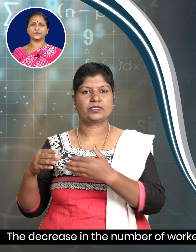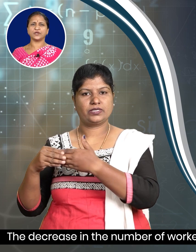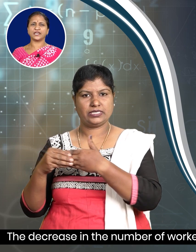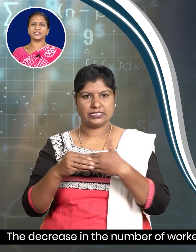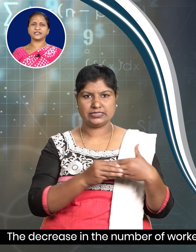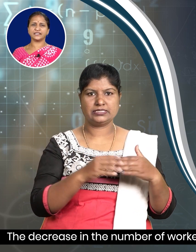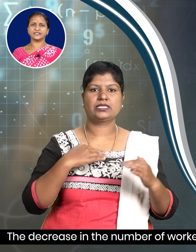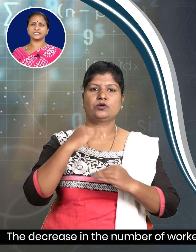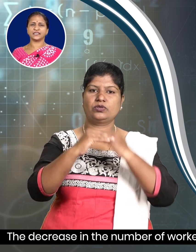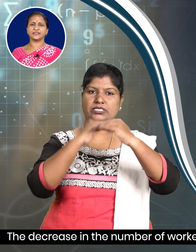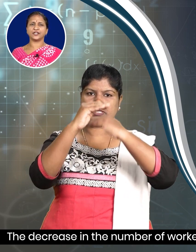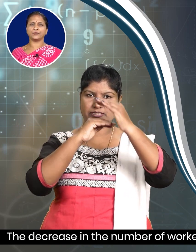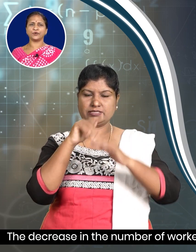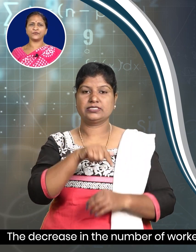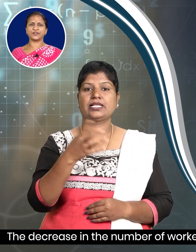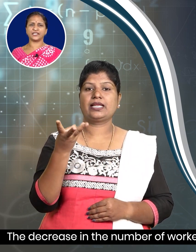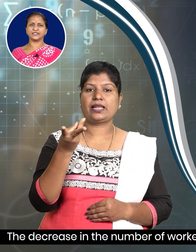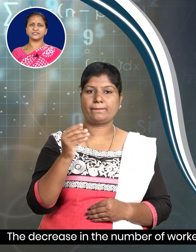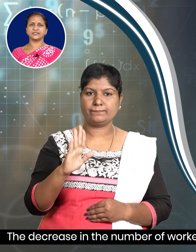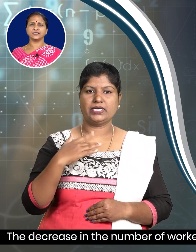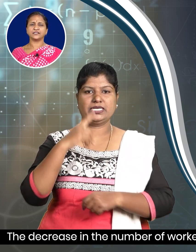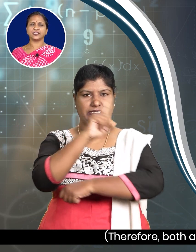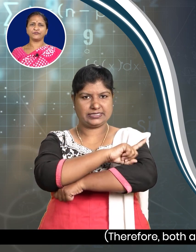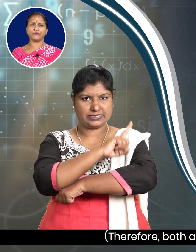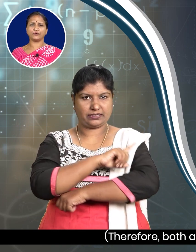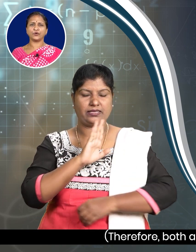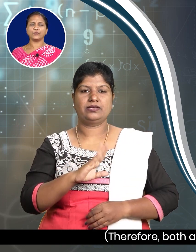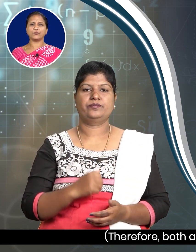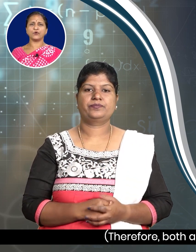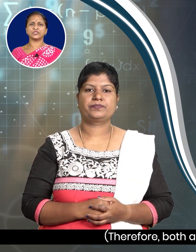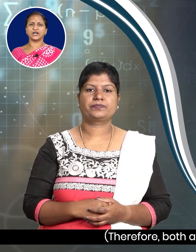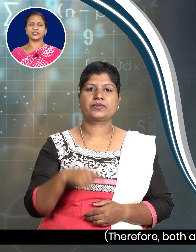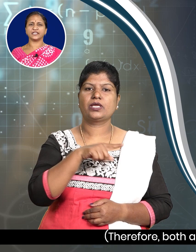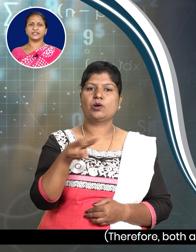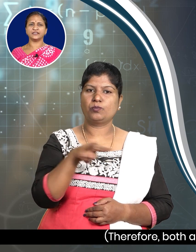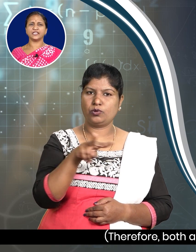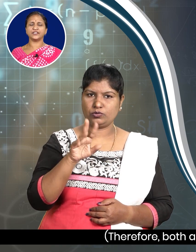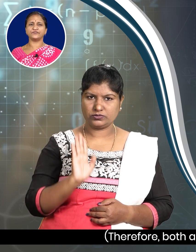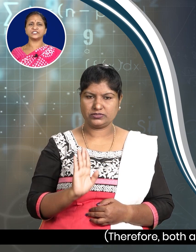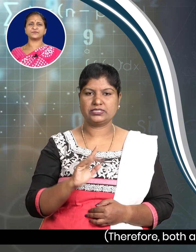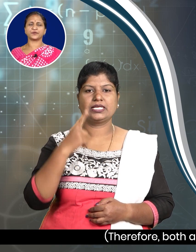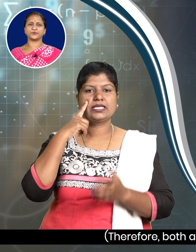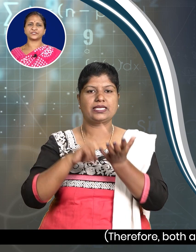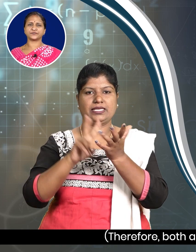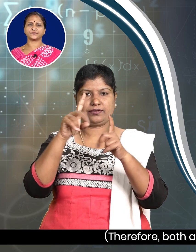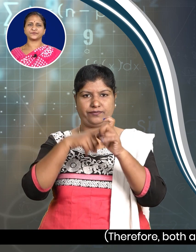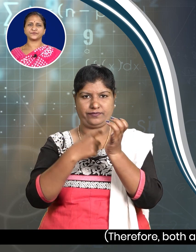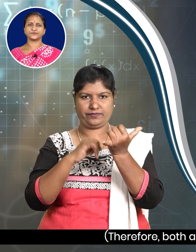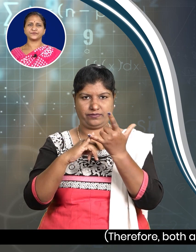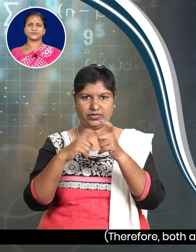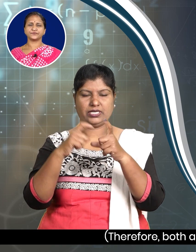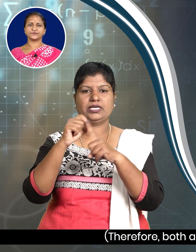leads to an increase in the number of days. Therefore, both are in inverse proportion.